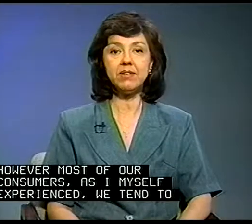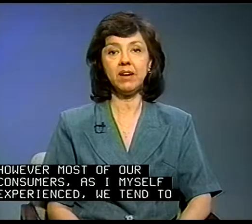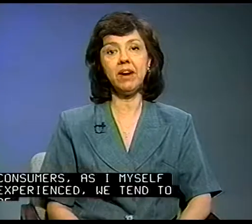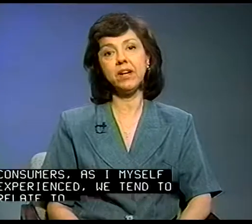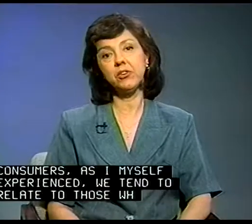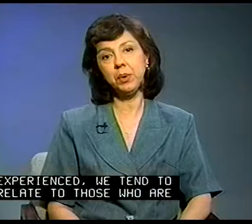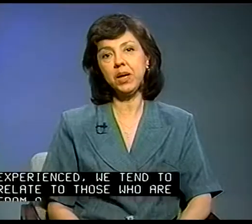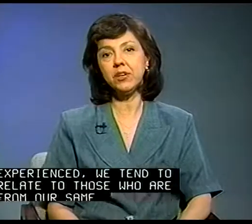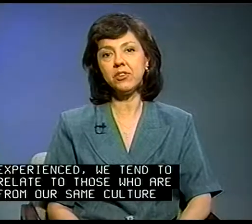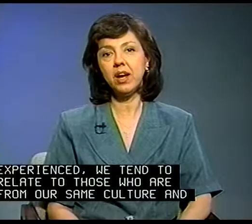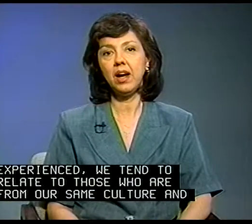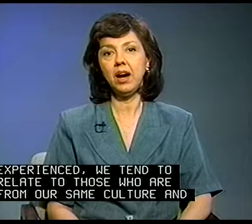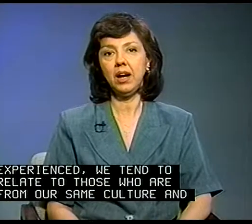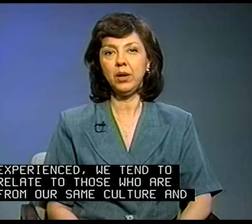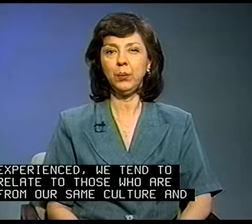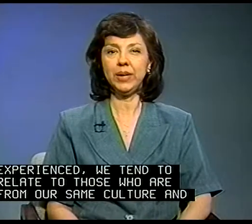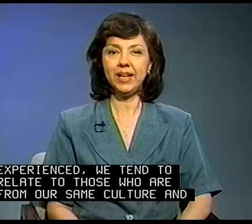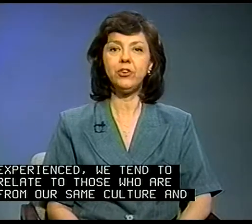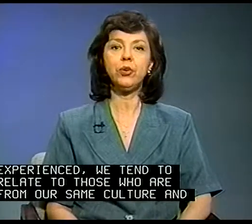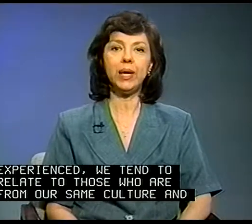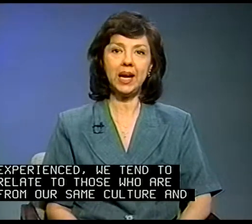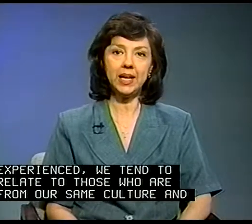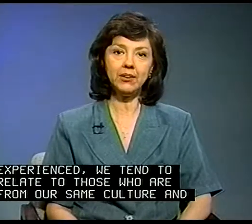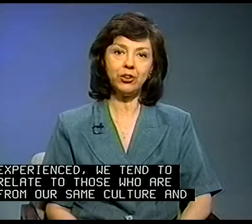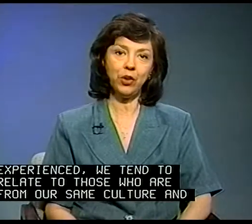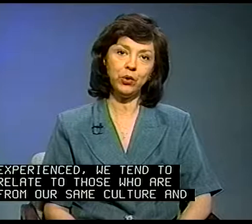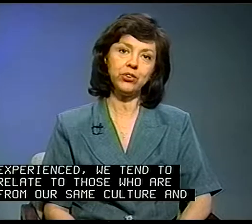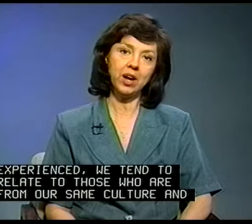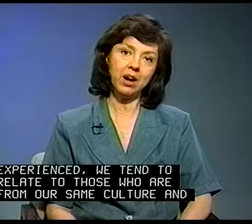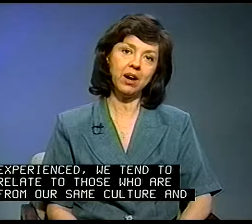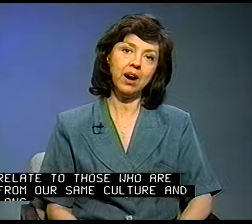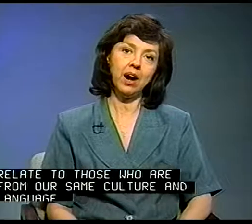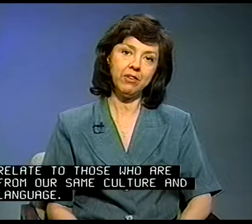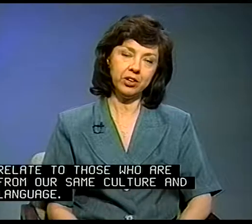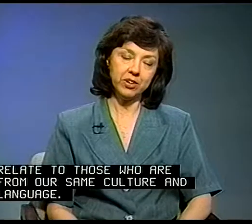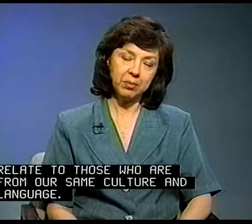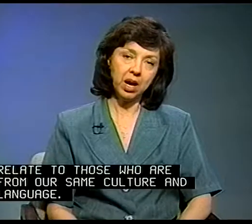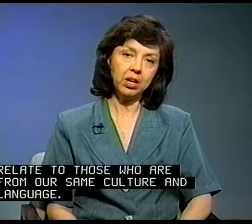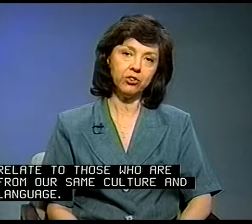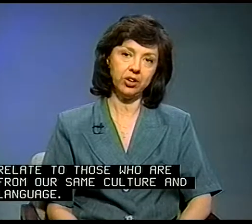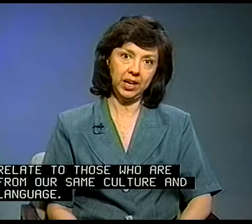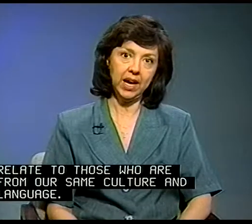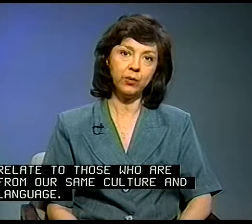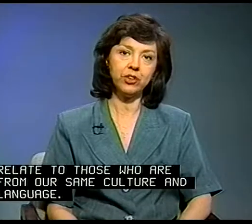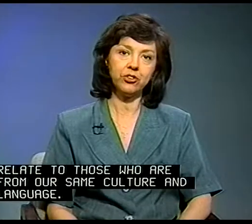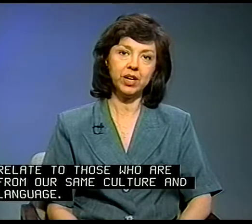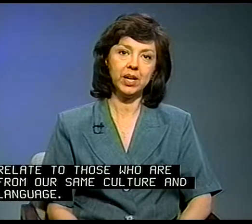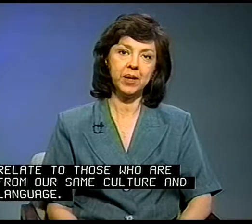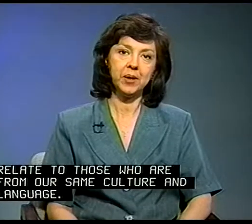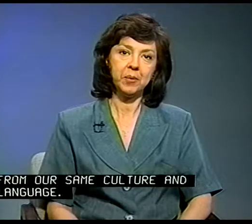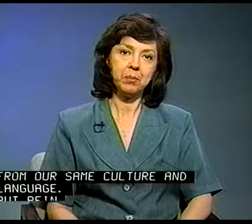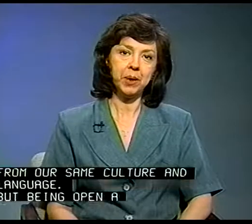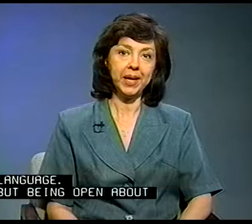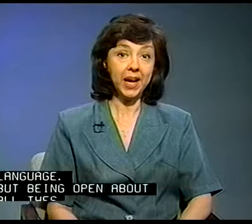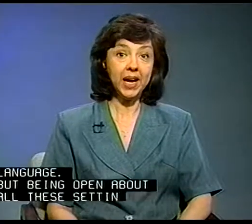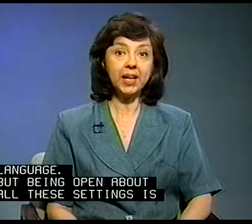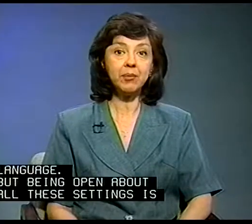as I myself have experienced, we tend to relate to those that are of our same culture and language. But again,